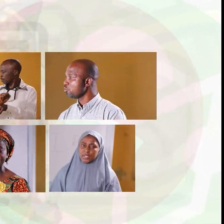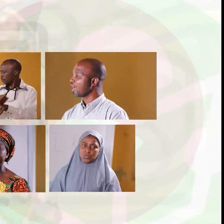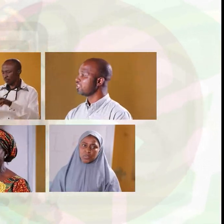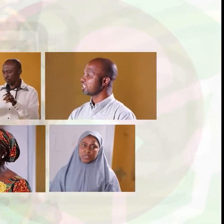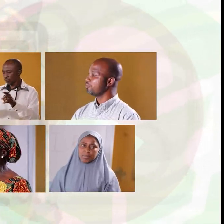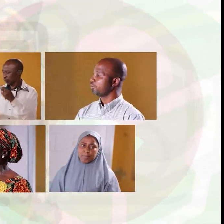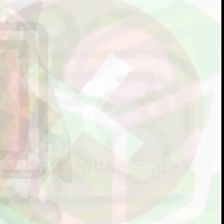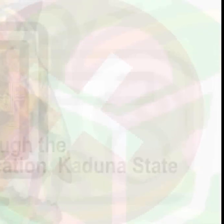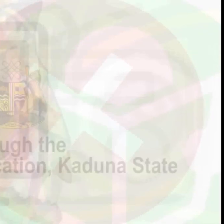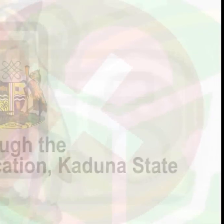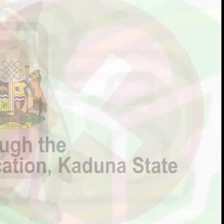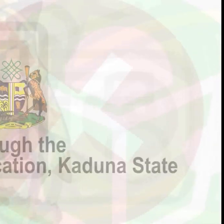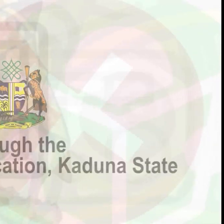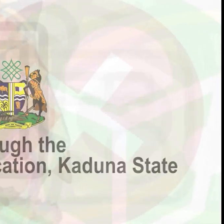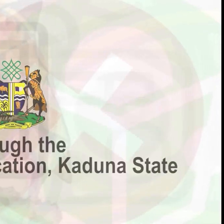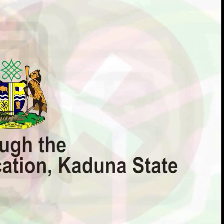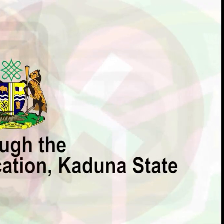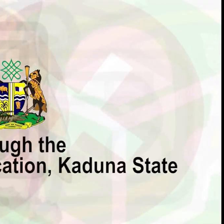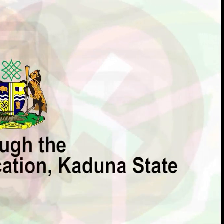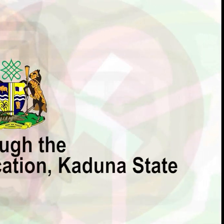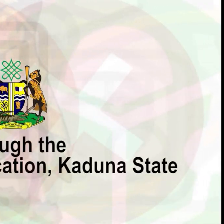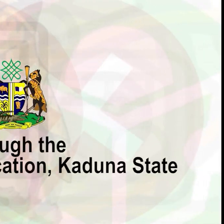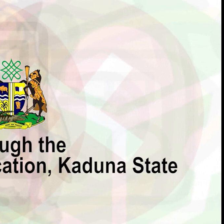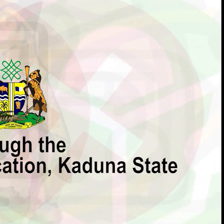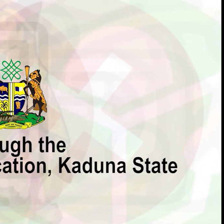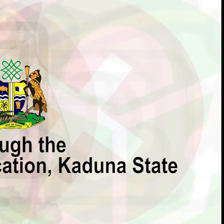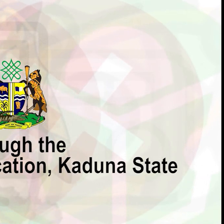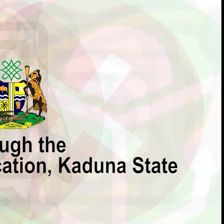done. We can see that it is in opposite direction.